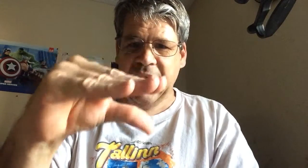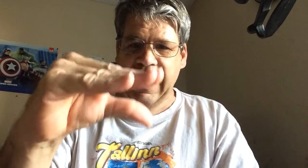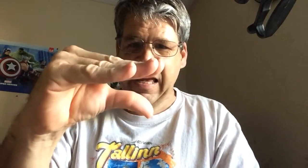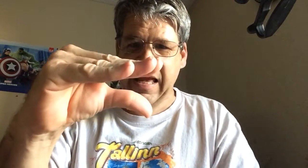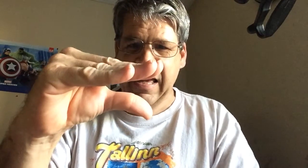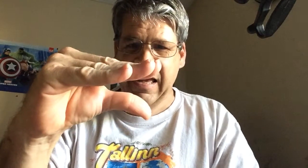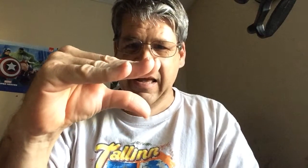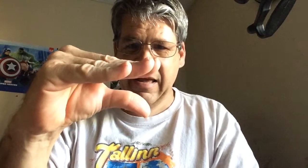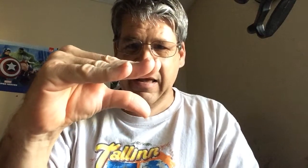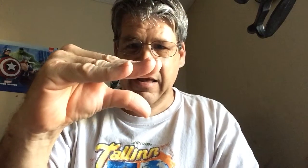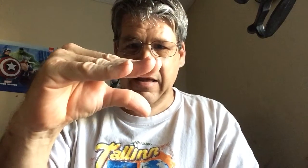C.